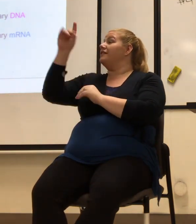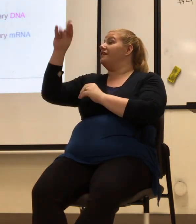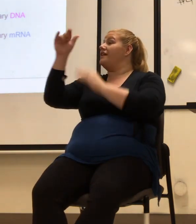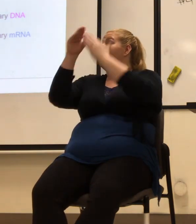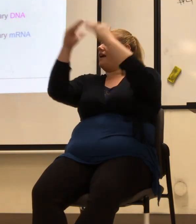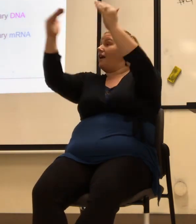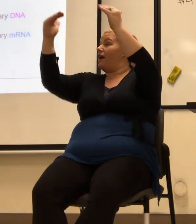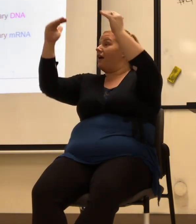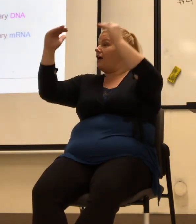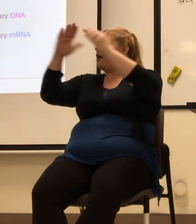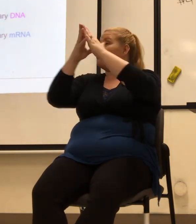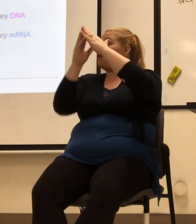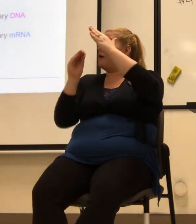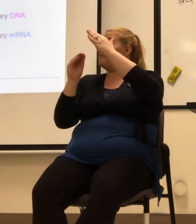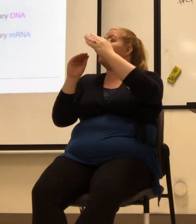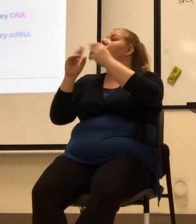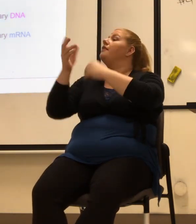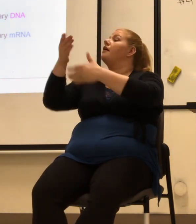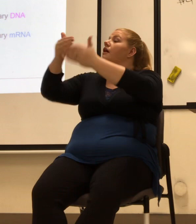amino acid.